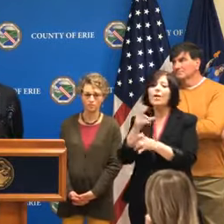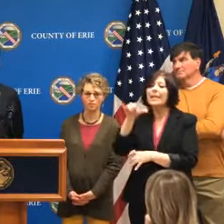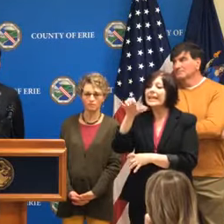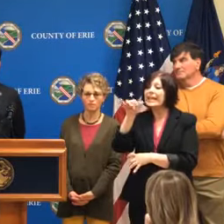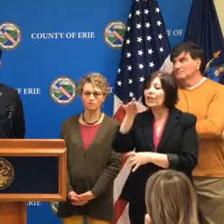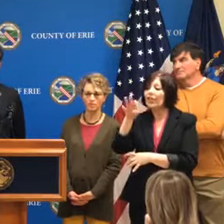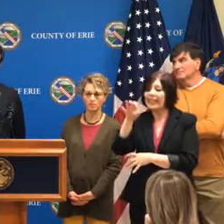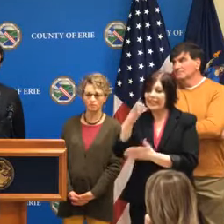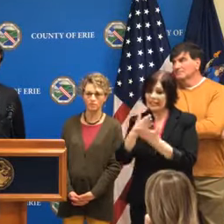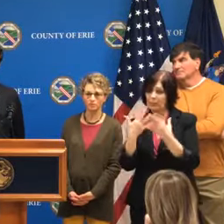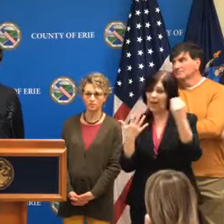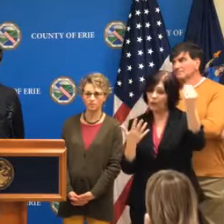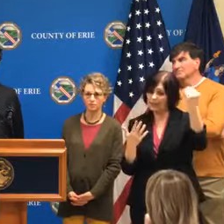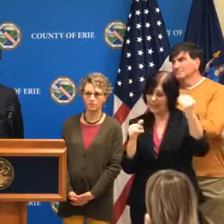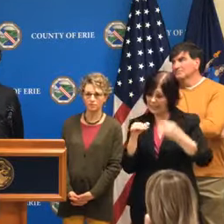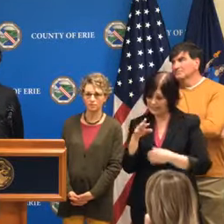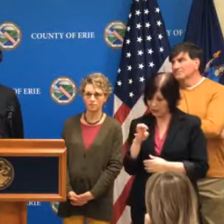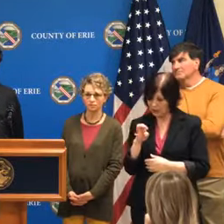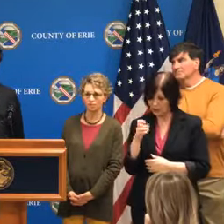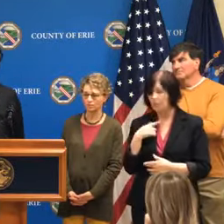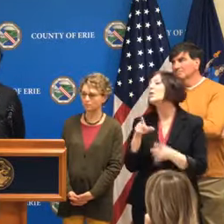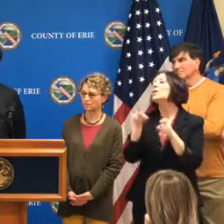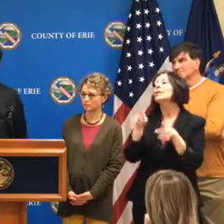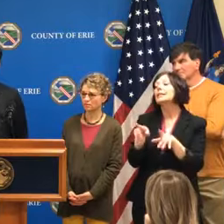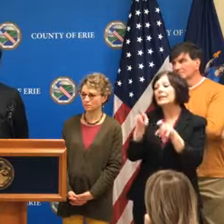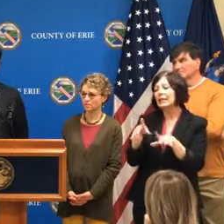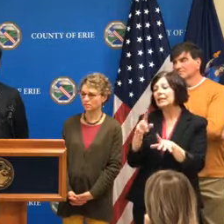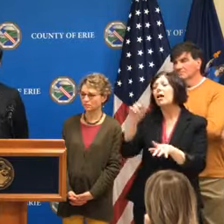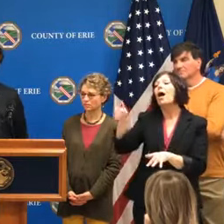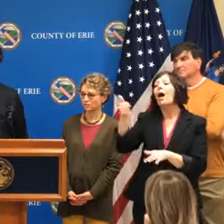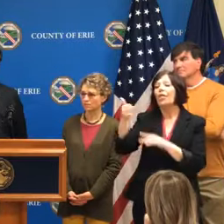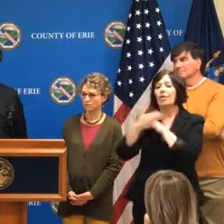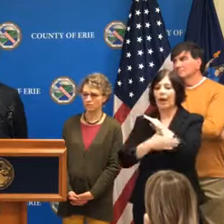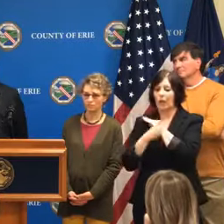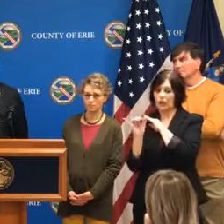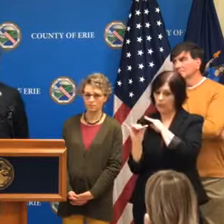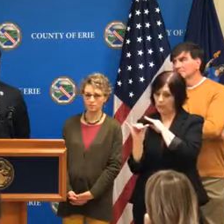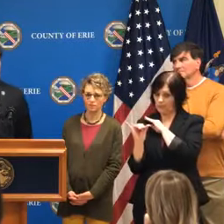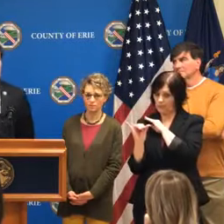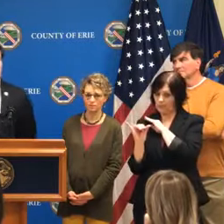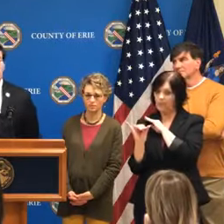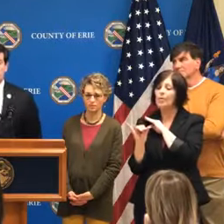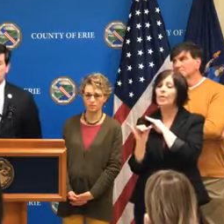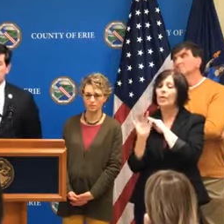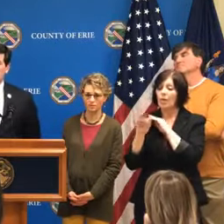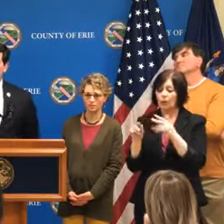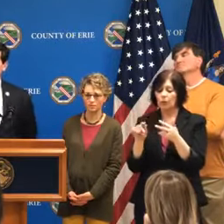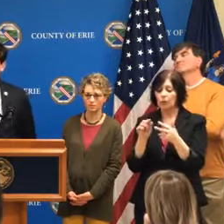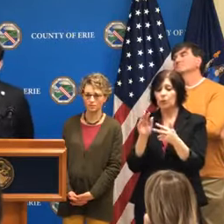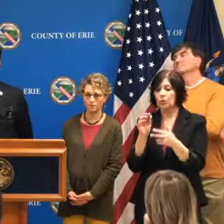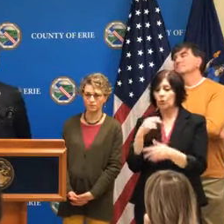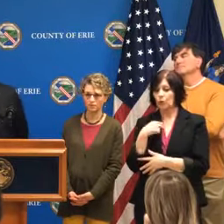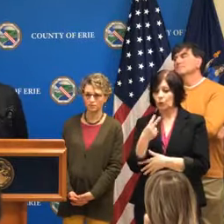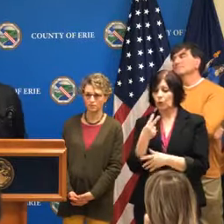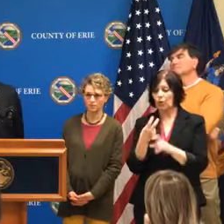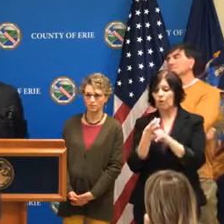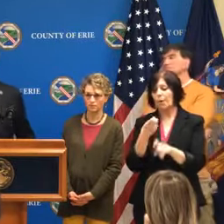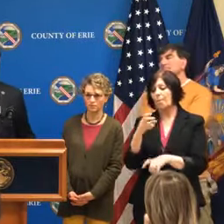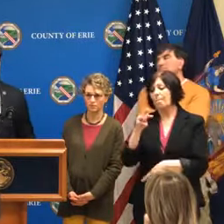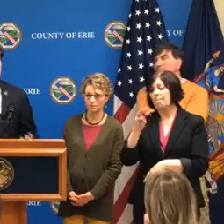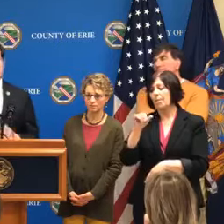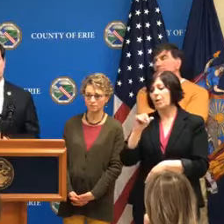are from outside of Erie County. We are testing from other counties that send to us. The 2 that were identified from Monroe County